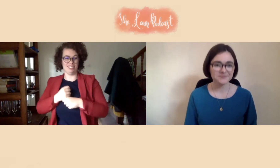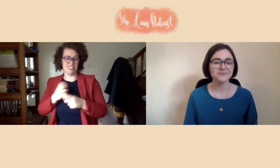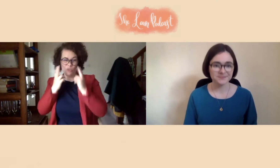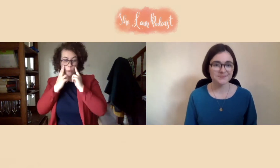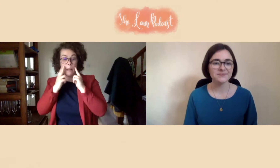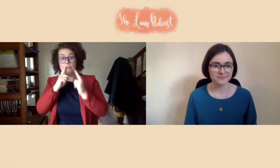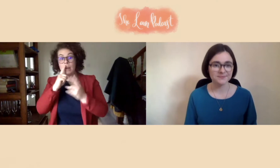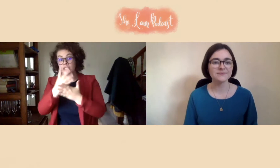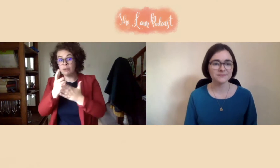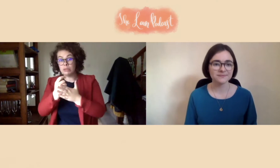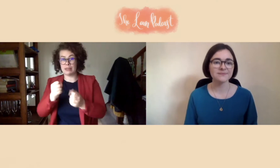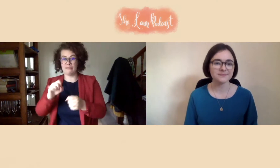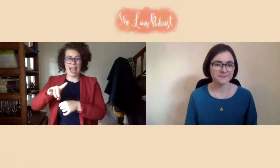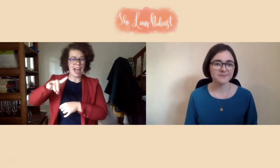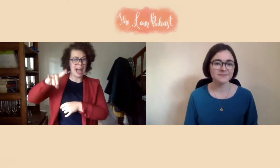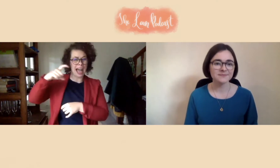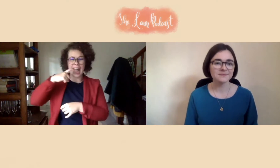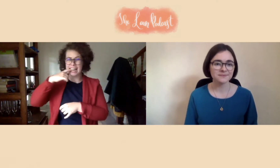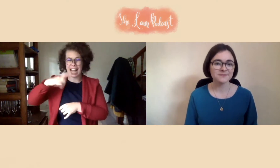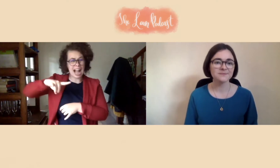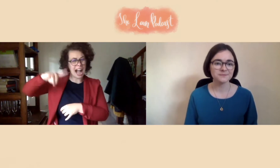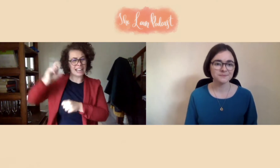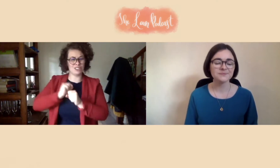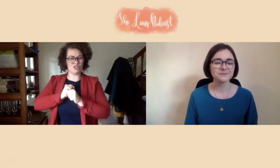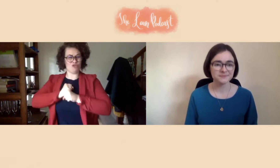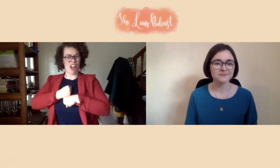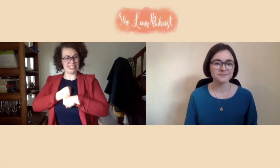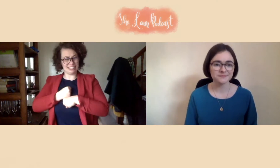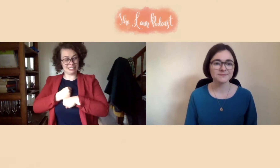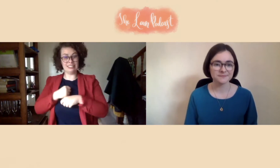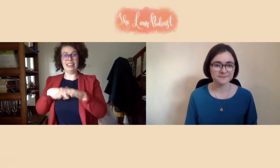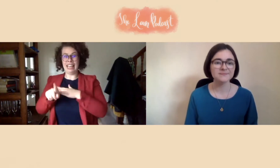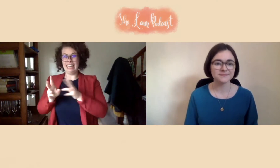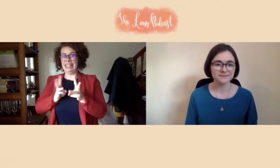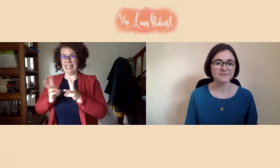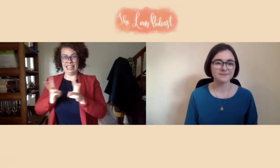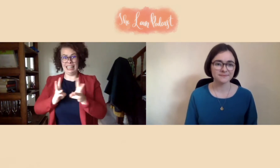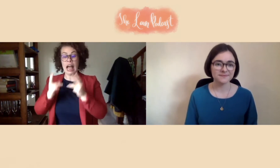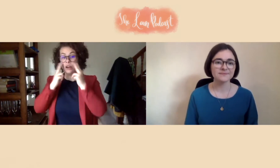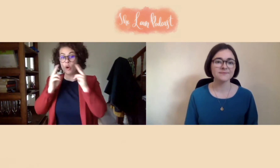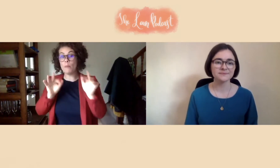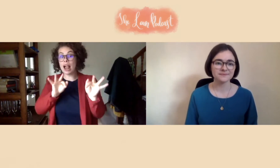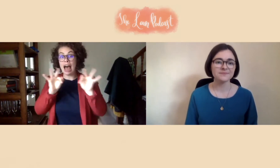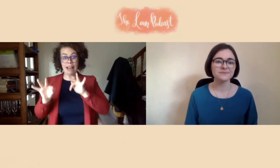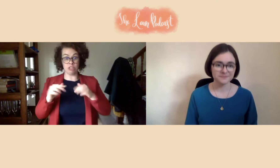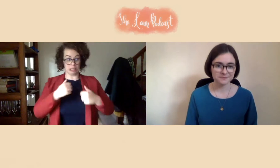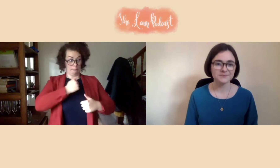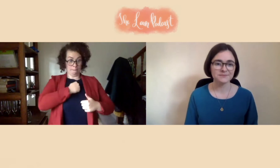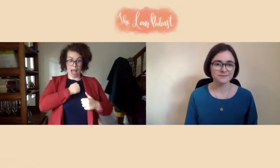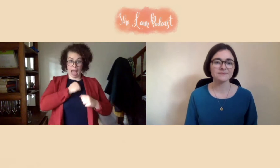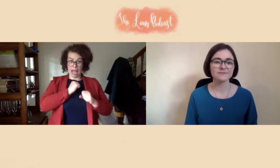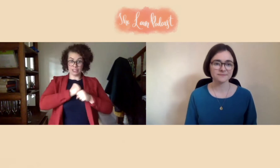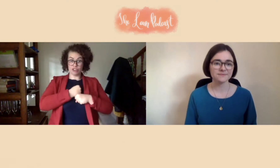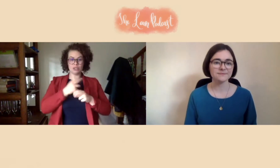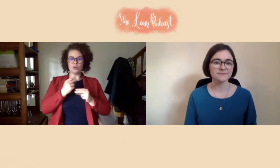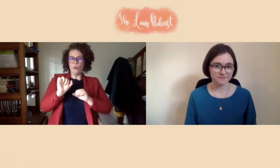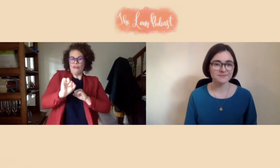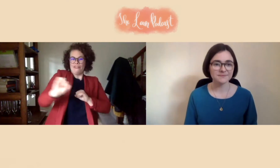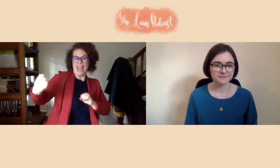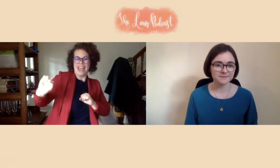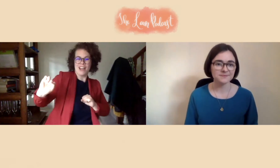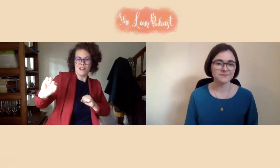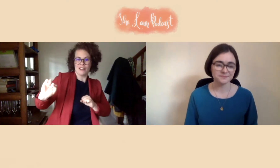tense situation, 9 times out of 10, it's not your stress or tenseness. It's the task. So that's my way